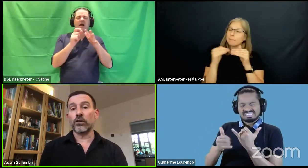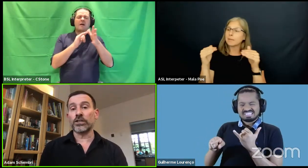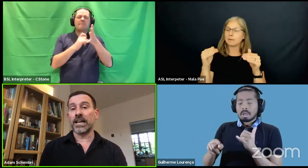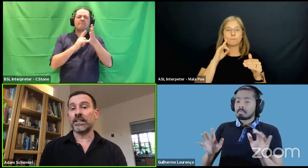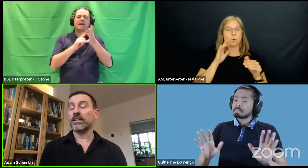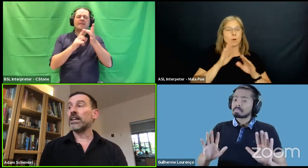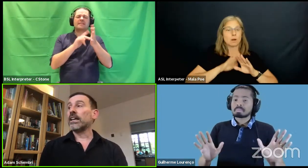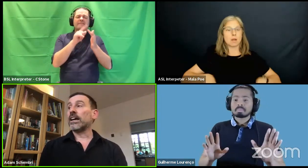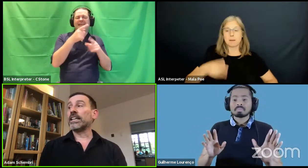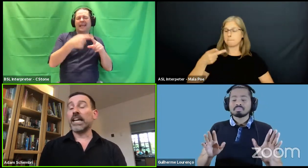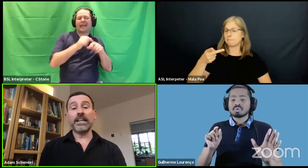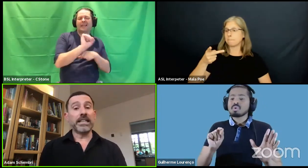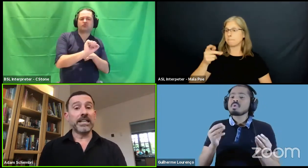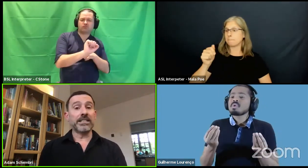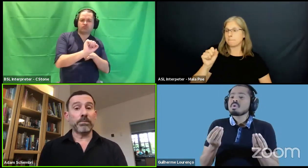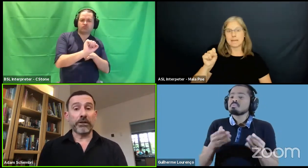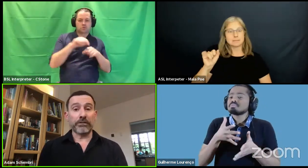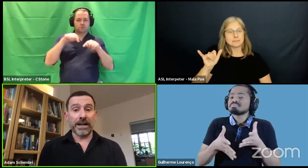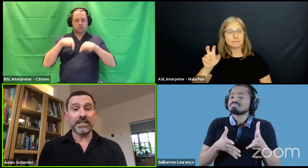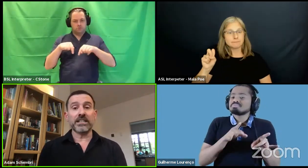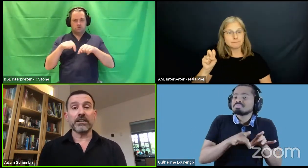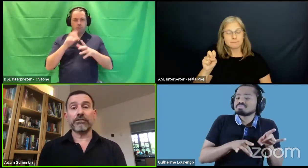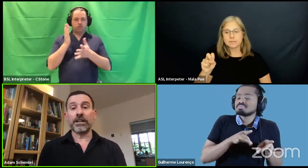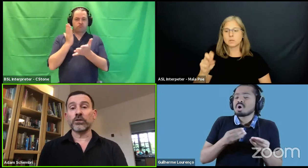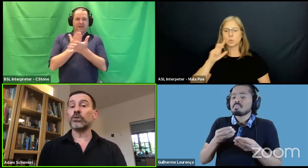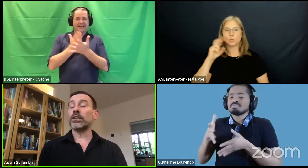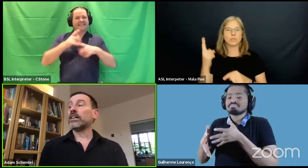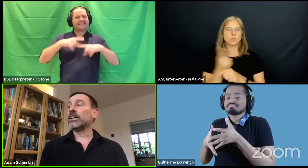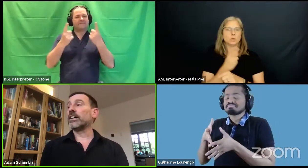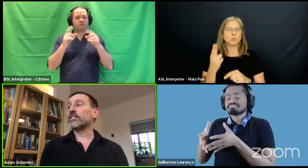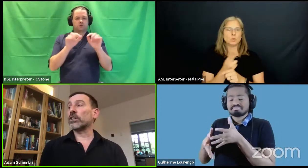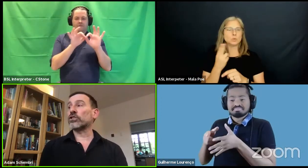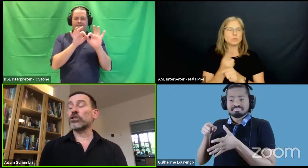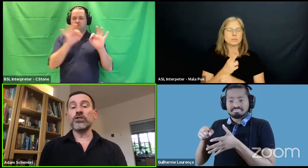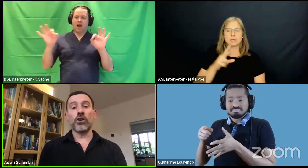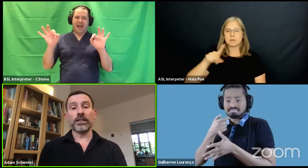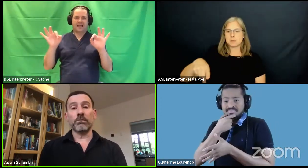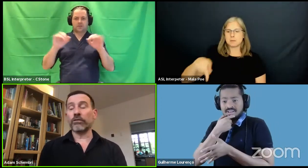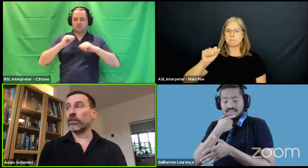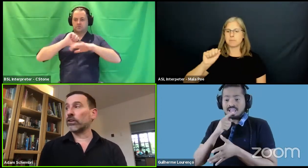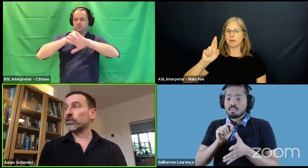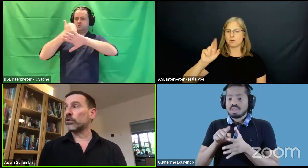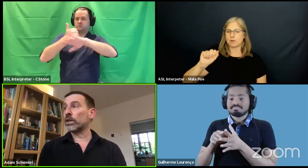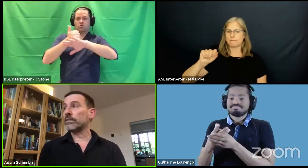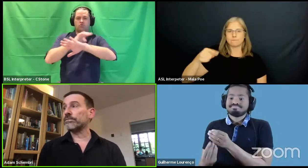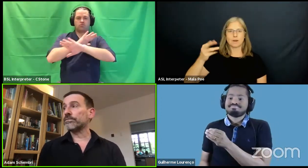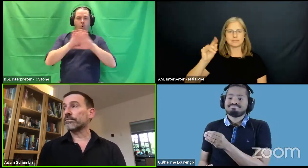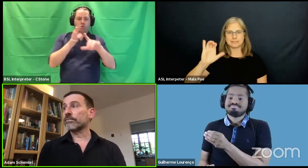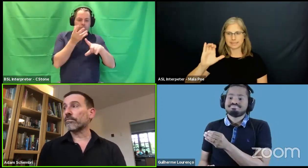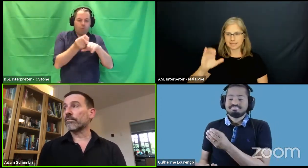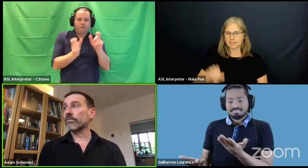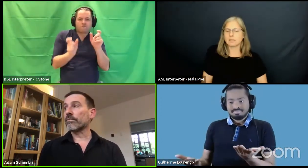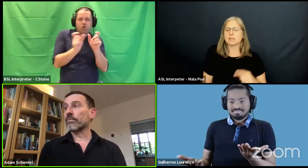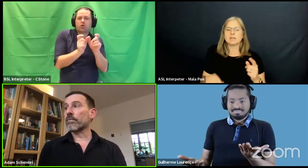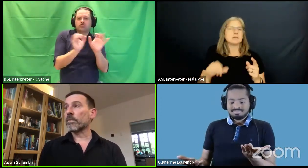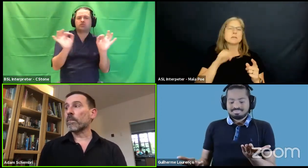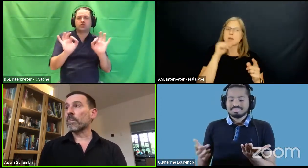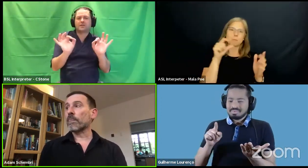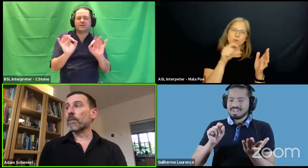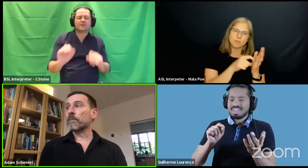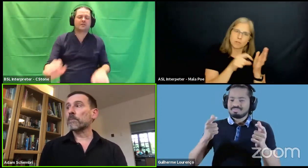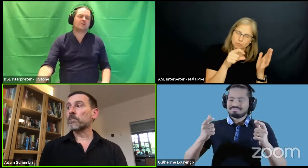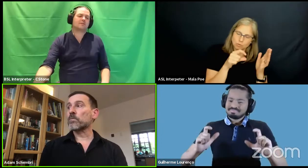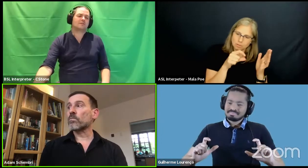BSL and Auslan, again, is a periphrastic, a phrasal construction, not a morphological one.